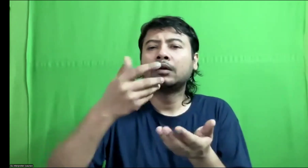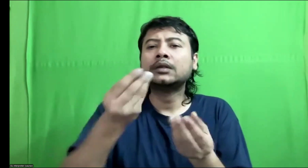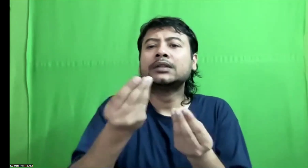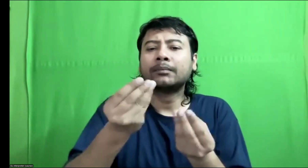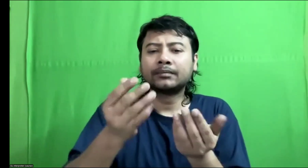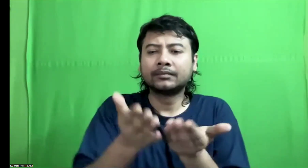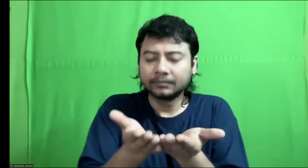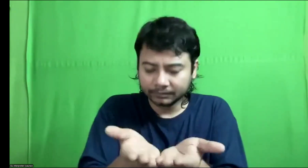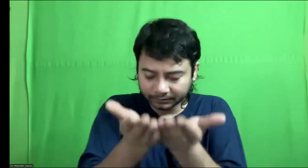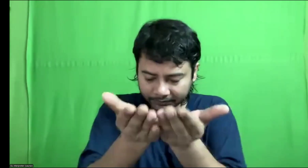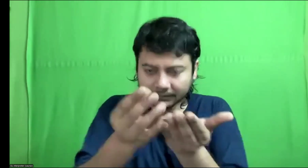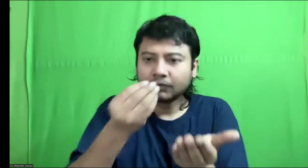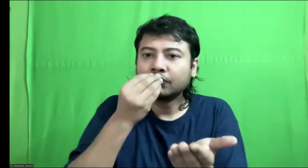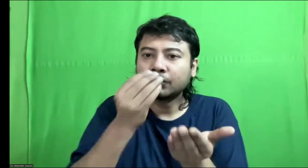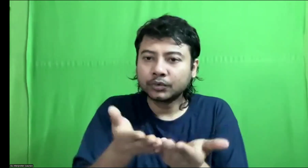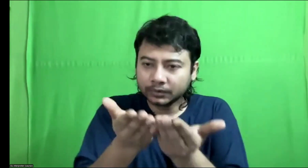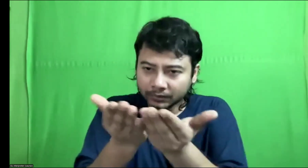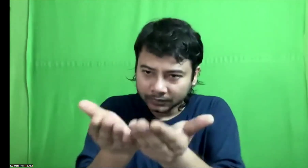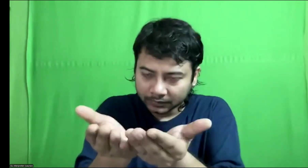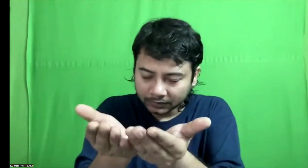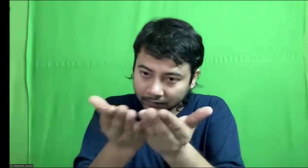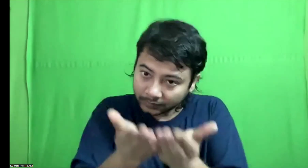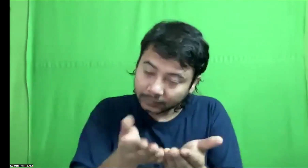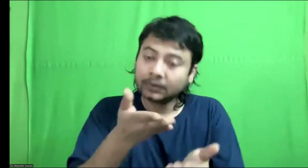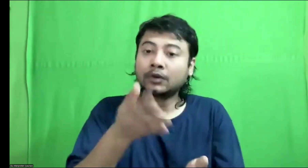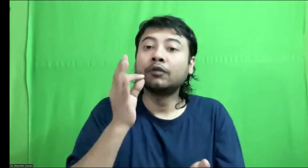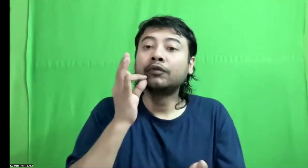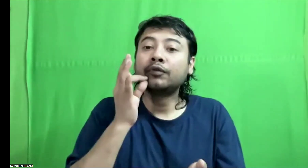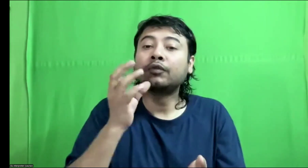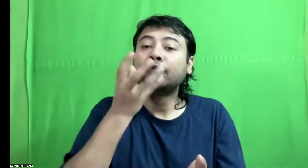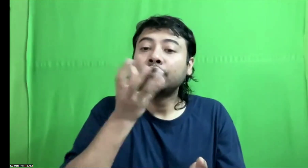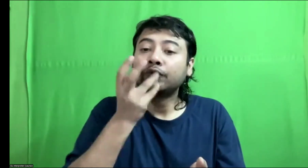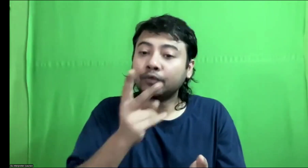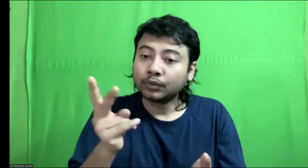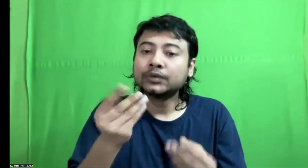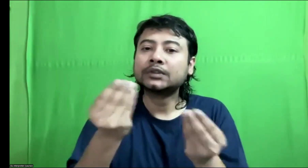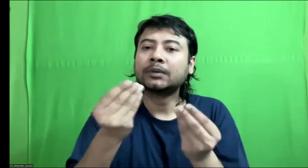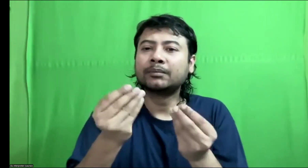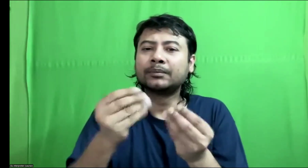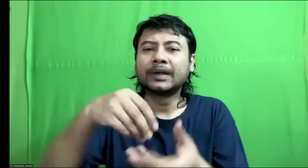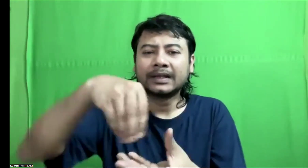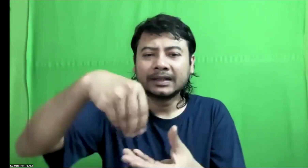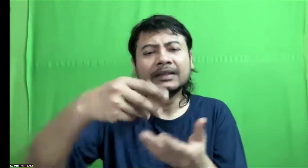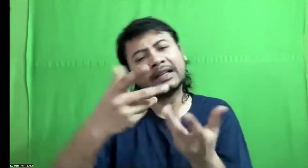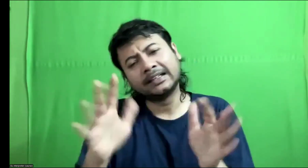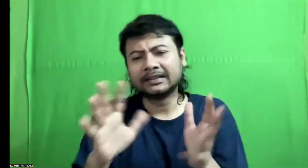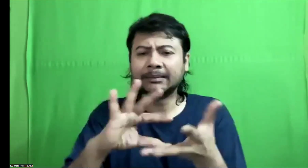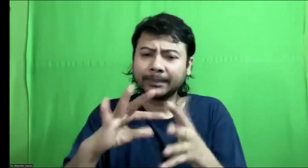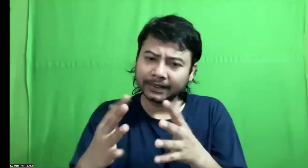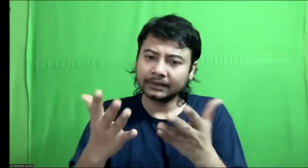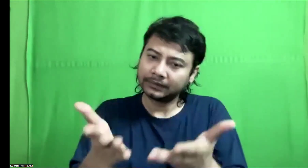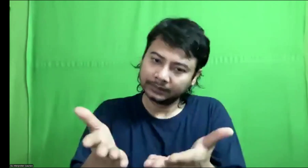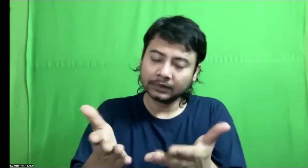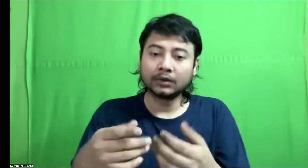something to eat, right? So giving prasad will double the benefit. One, they will be offering the lamp to Krishna, and